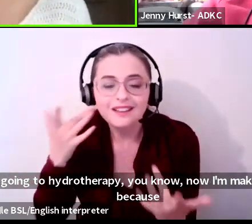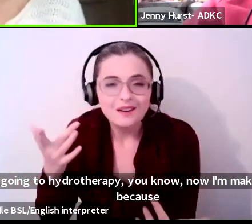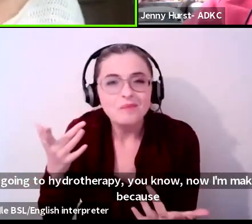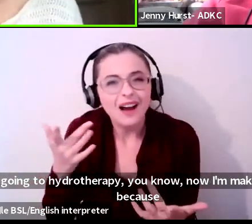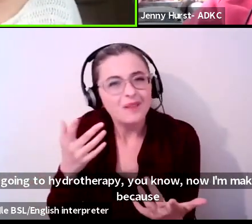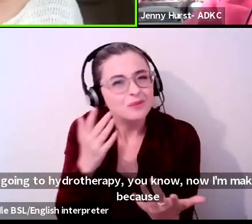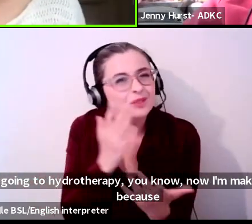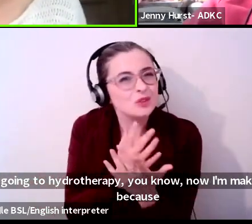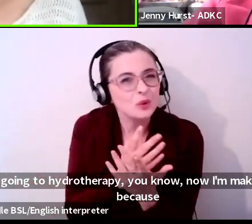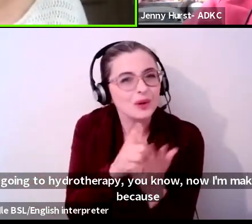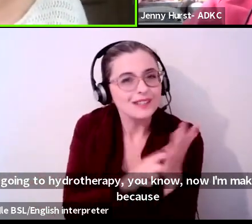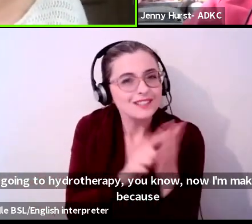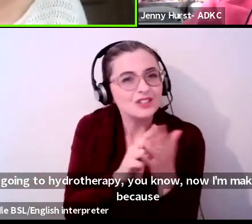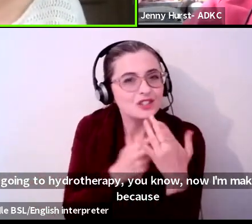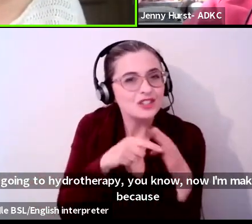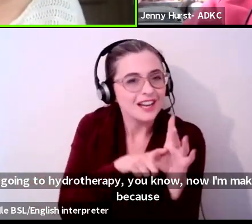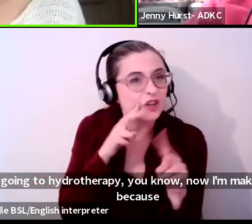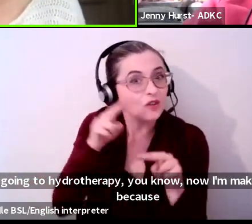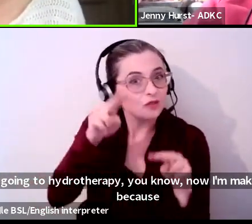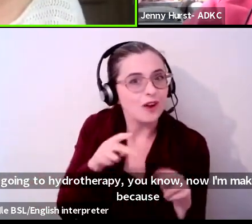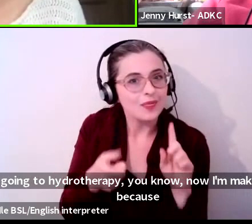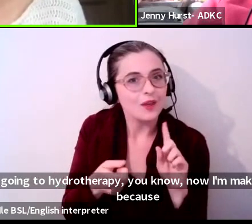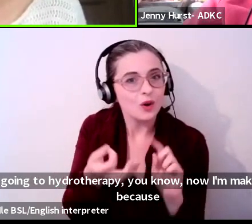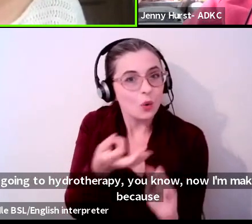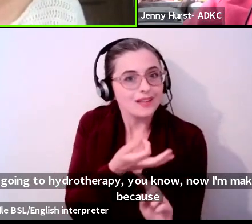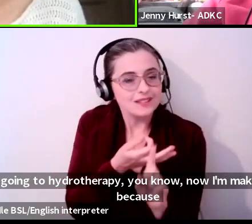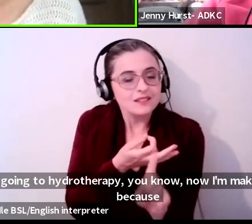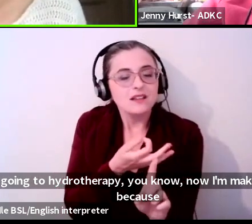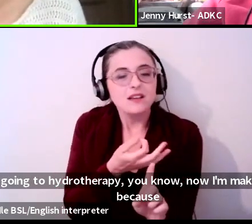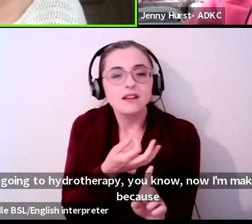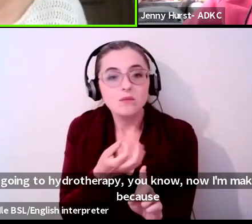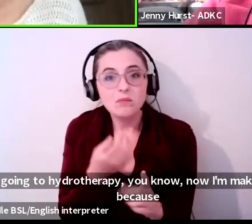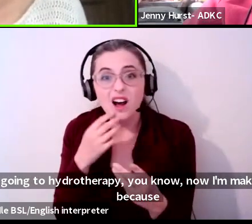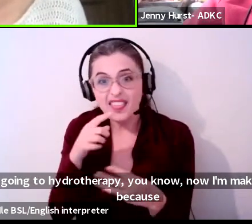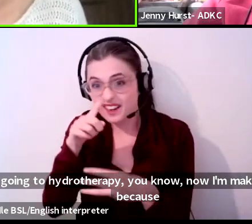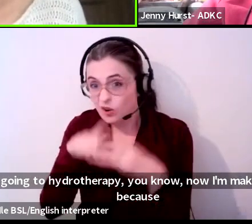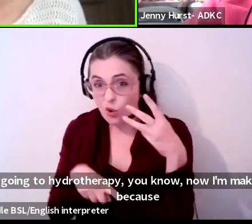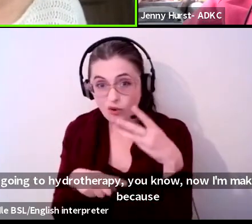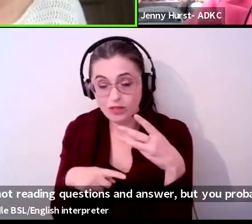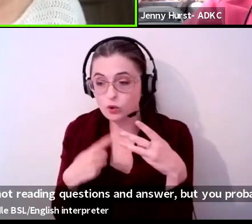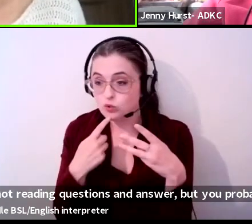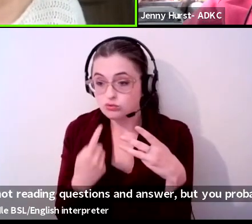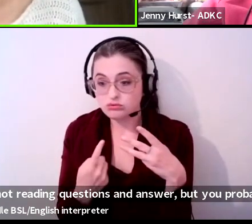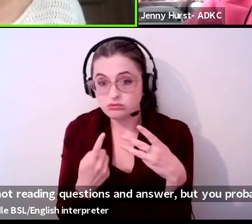question as well. And I would say all of those are